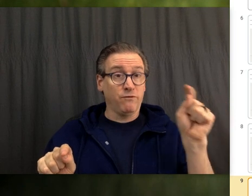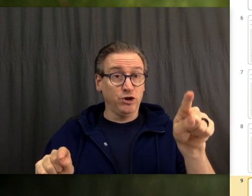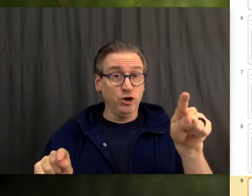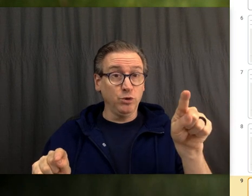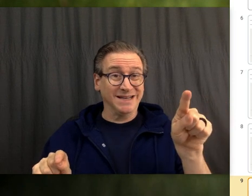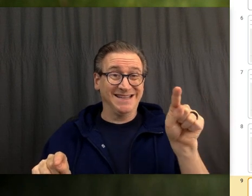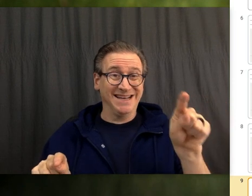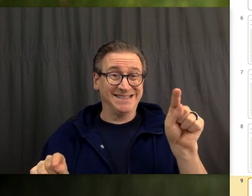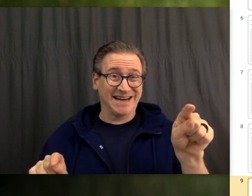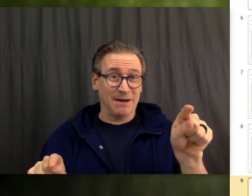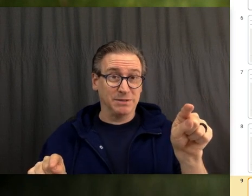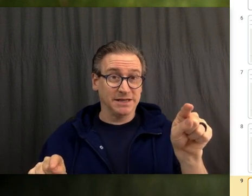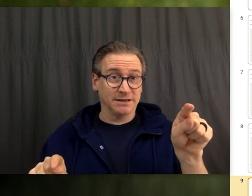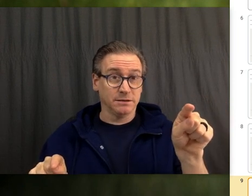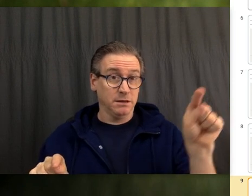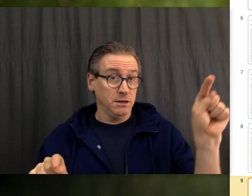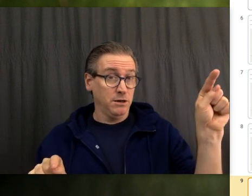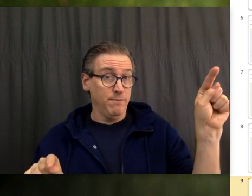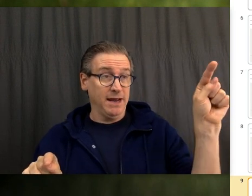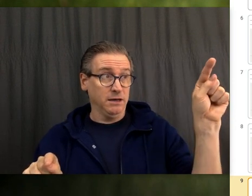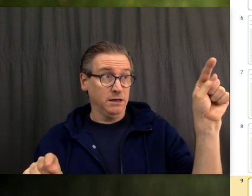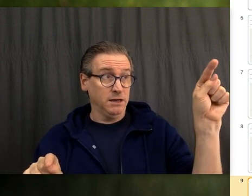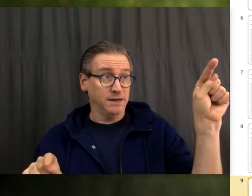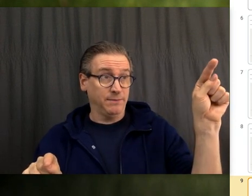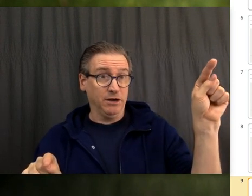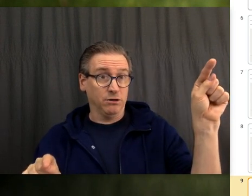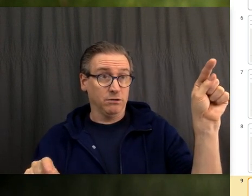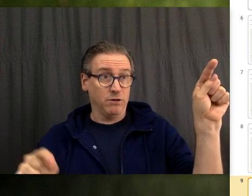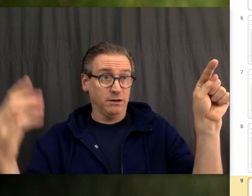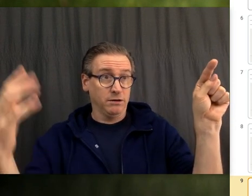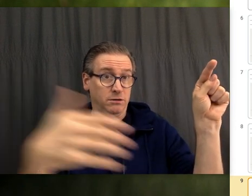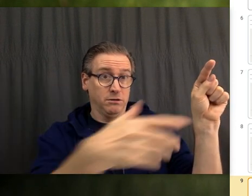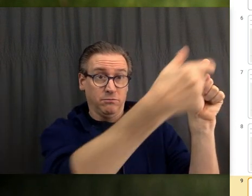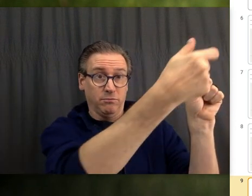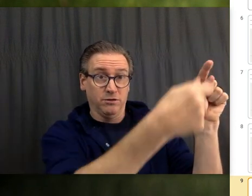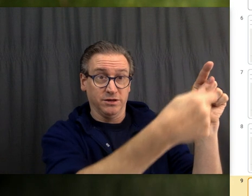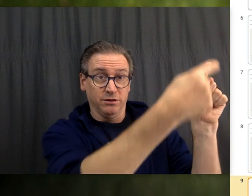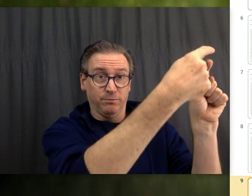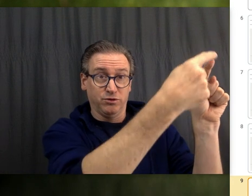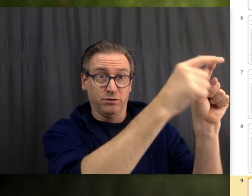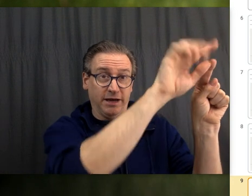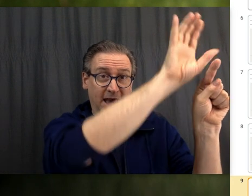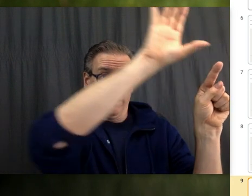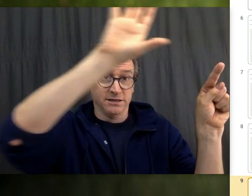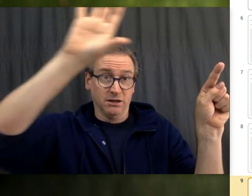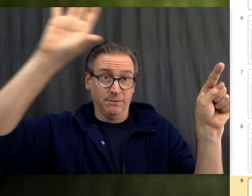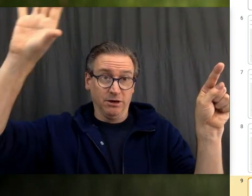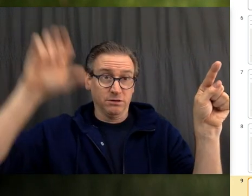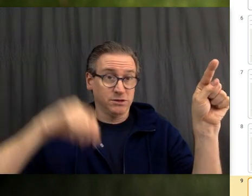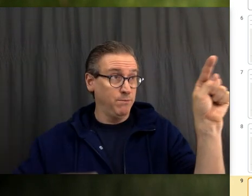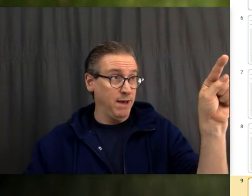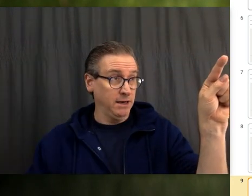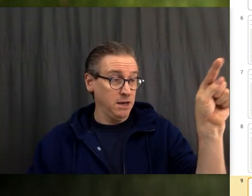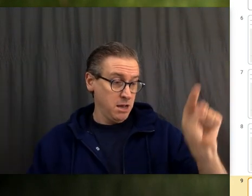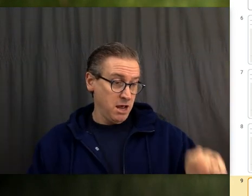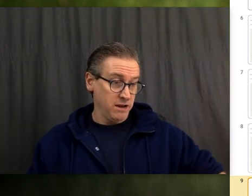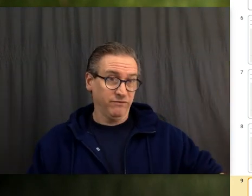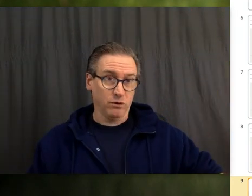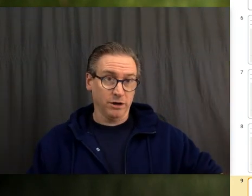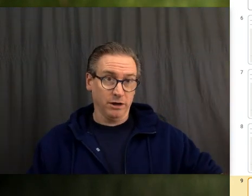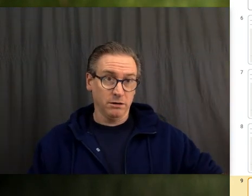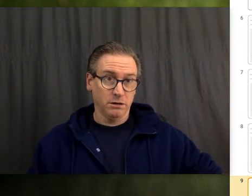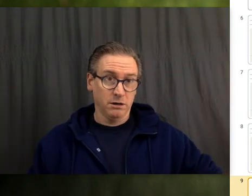For you, it's the exact opposite. Maine is up here, right? There's a little, Canada is all up here. So Maine